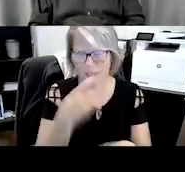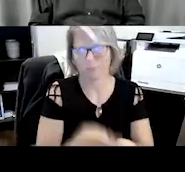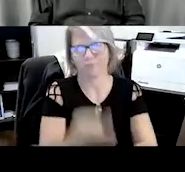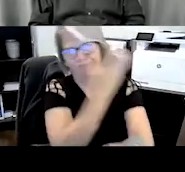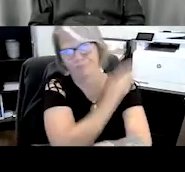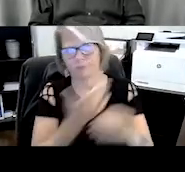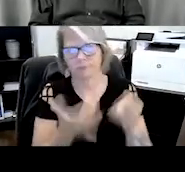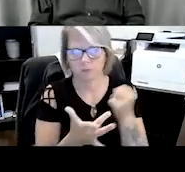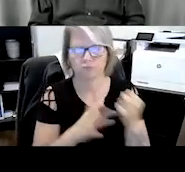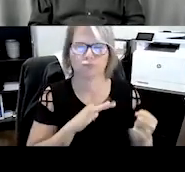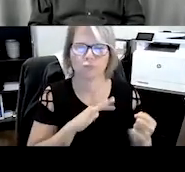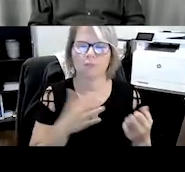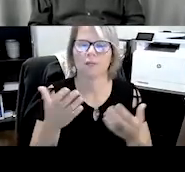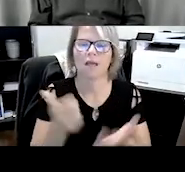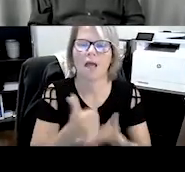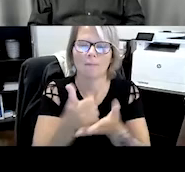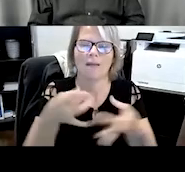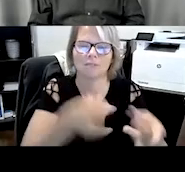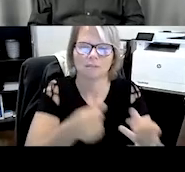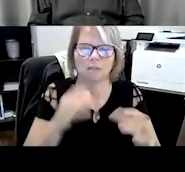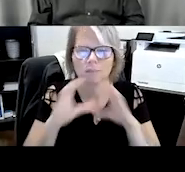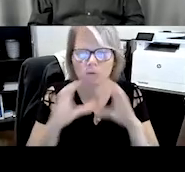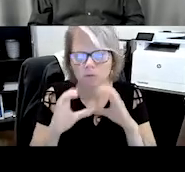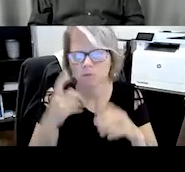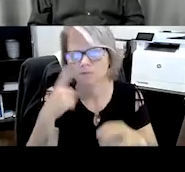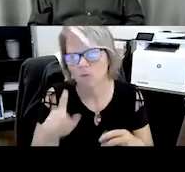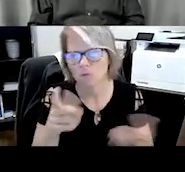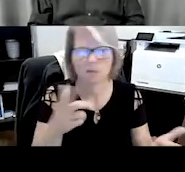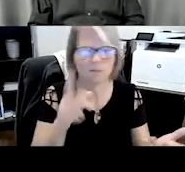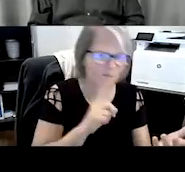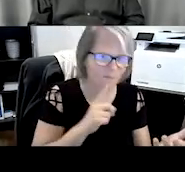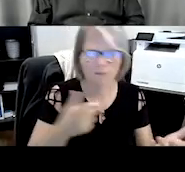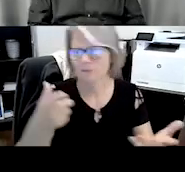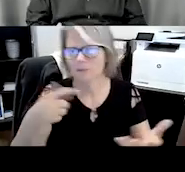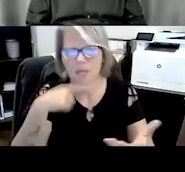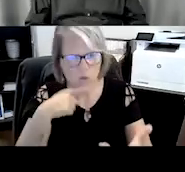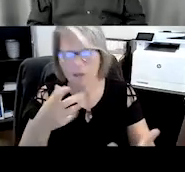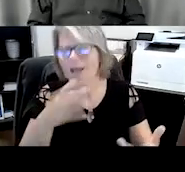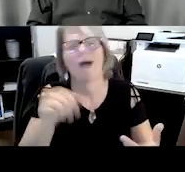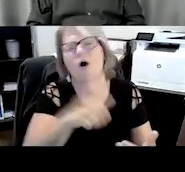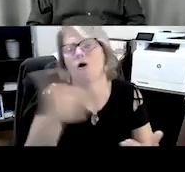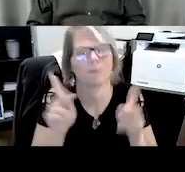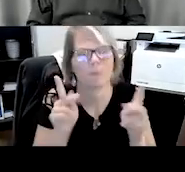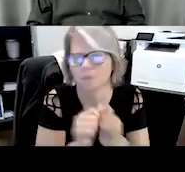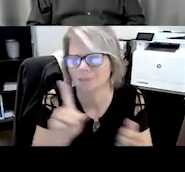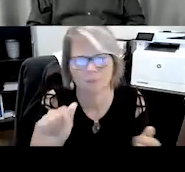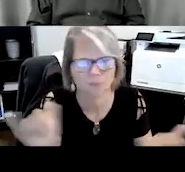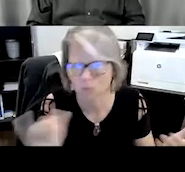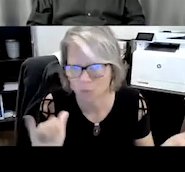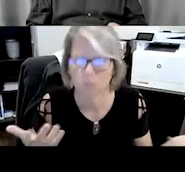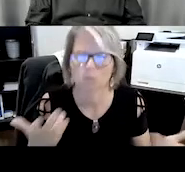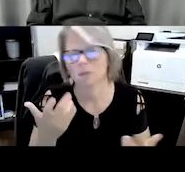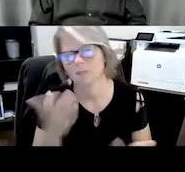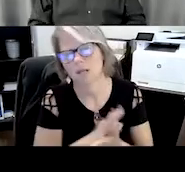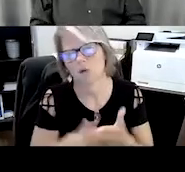it works pretty well. And as Christy mentioned, technology has come a long way. It can do a lot for improving